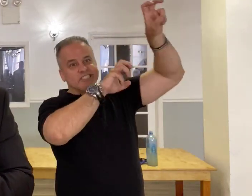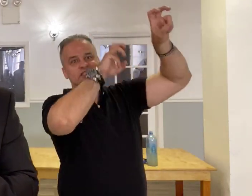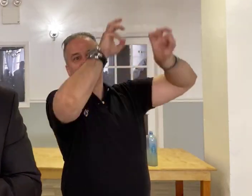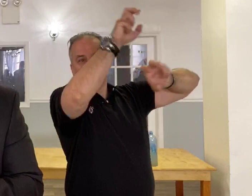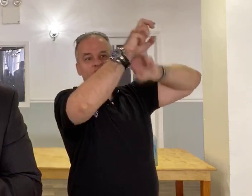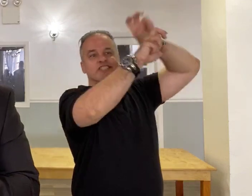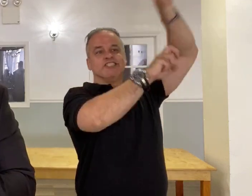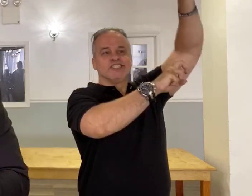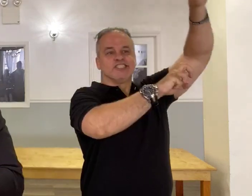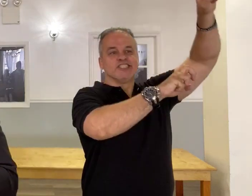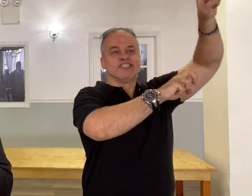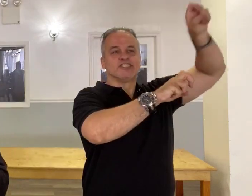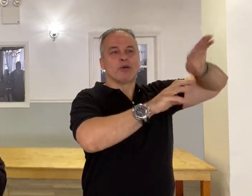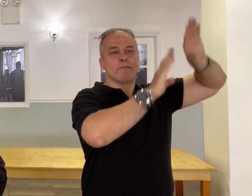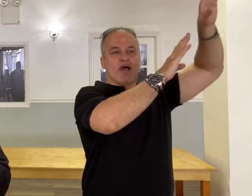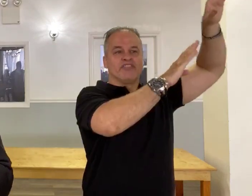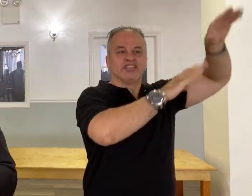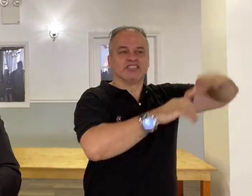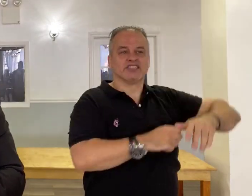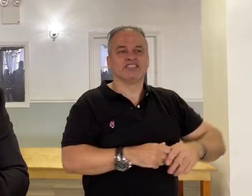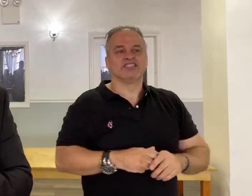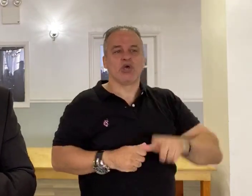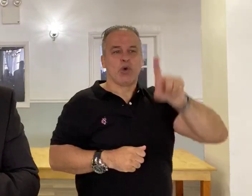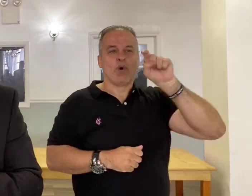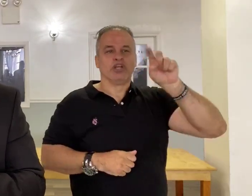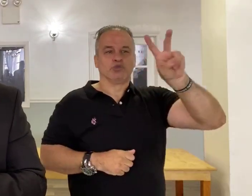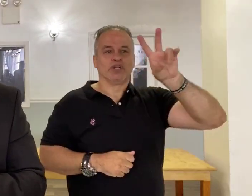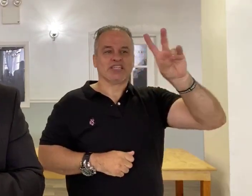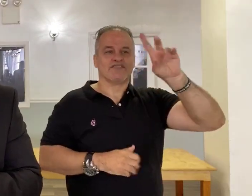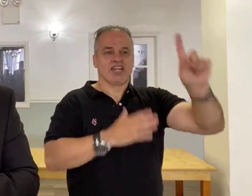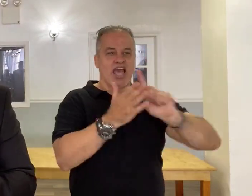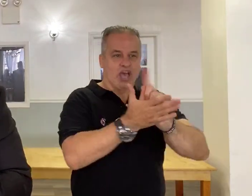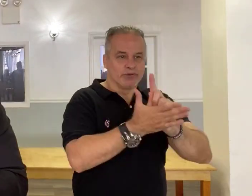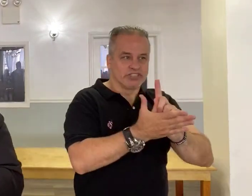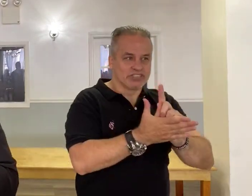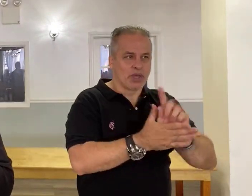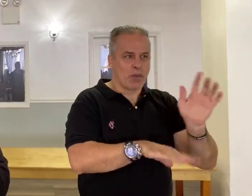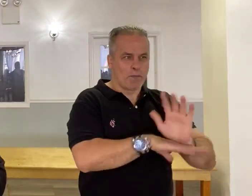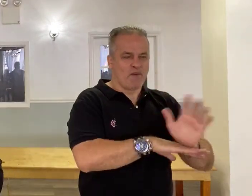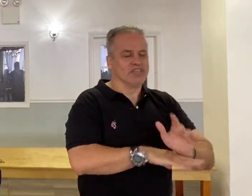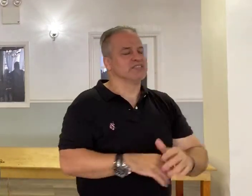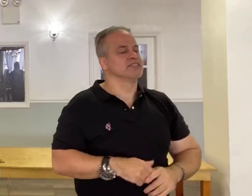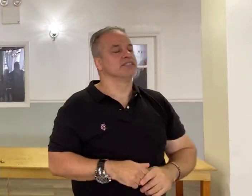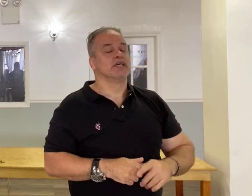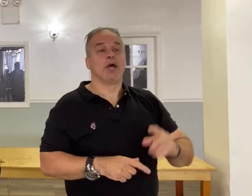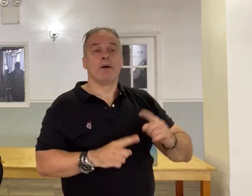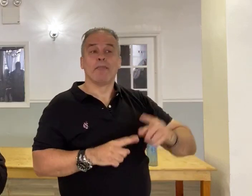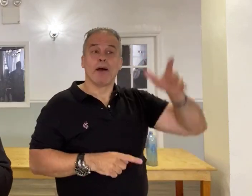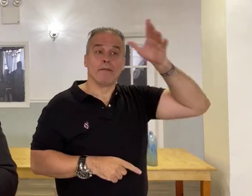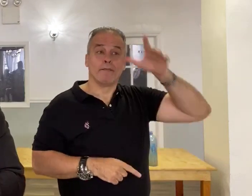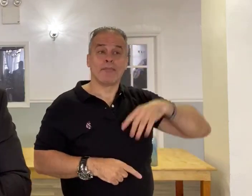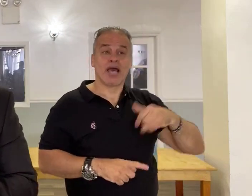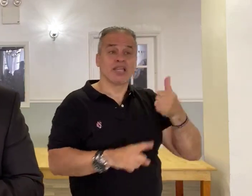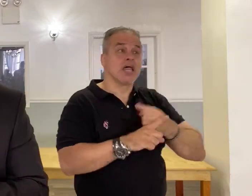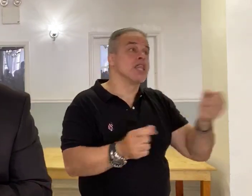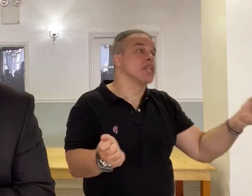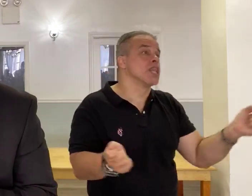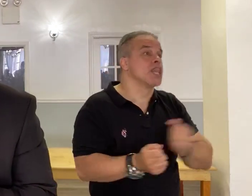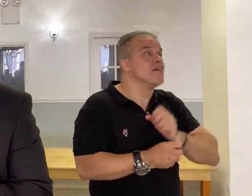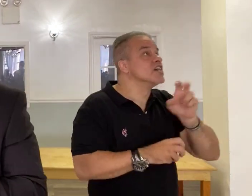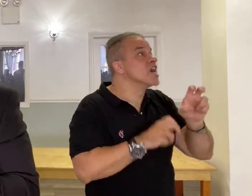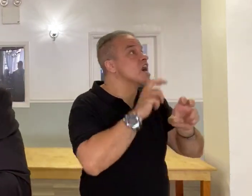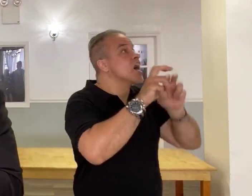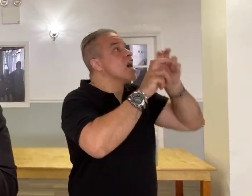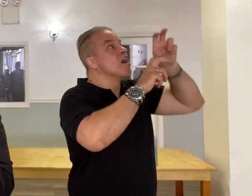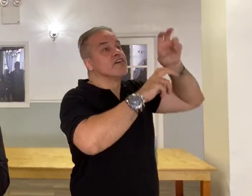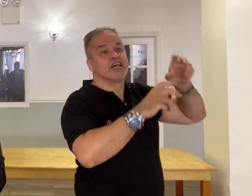Ill-advisedly, he made a huge mistake. He forgot to tell anybody where he was going and when he was supposed to come back. Forgot